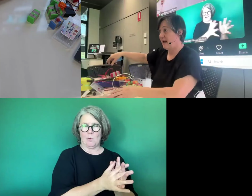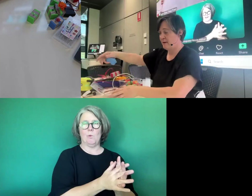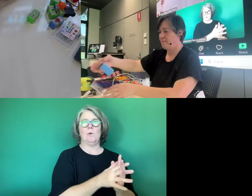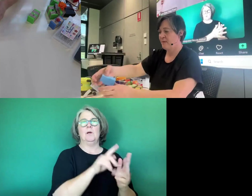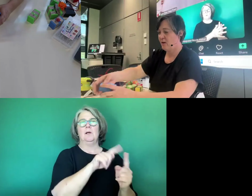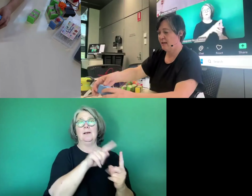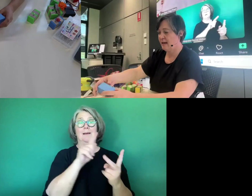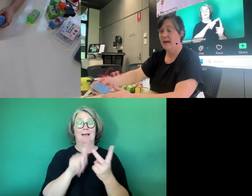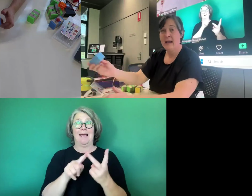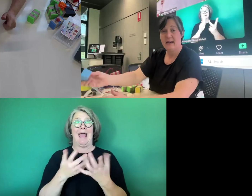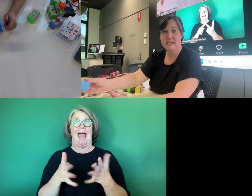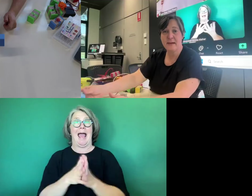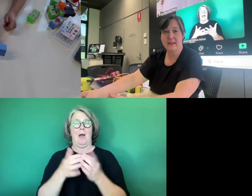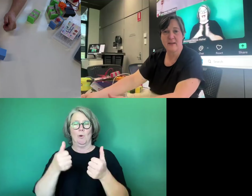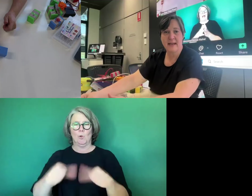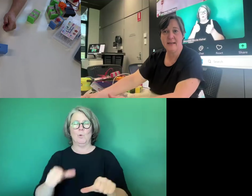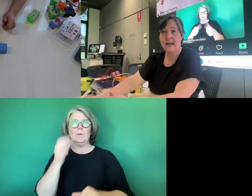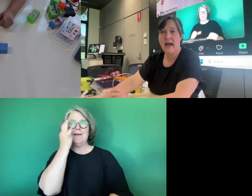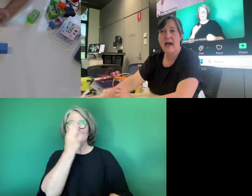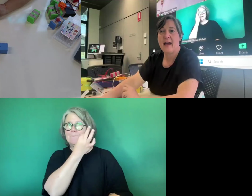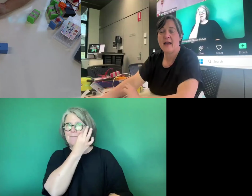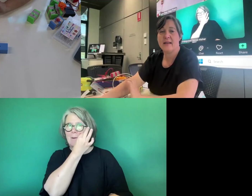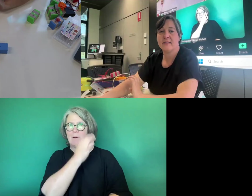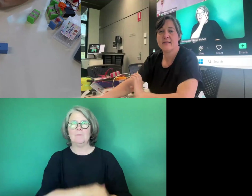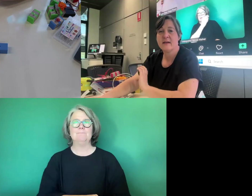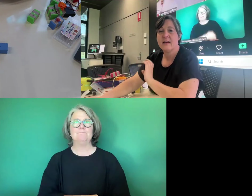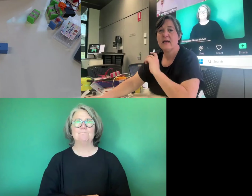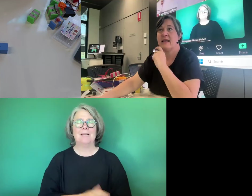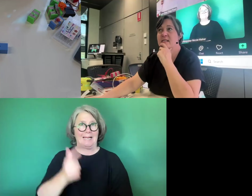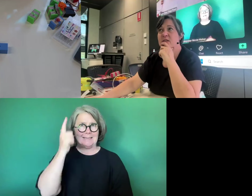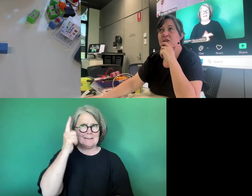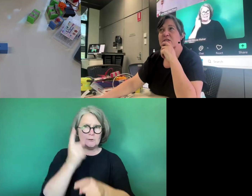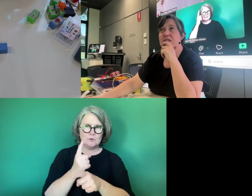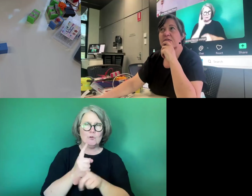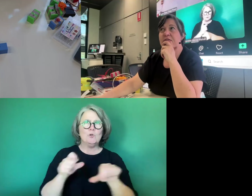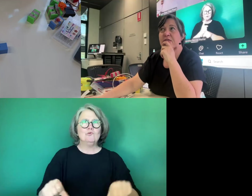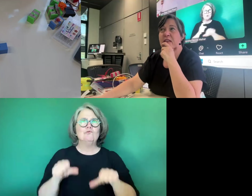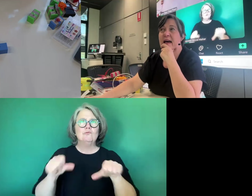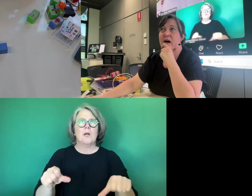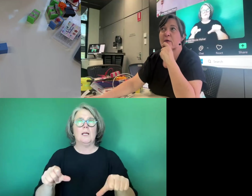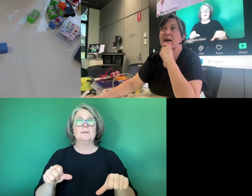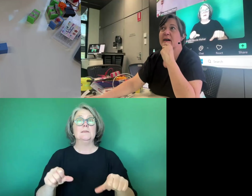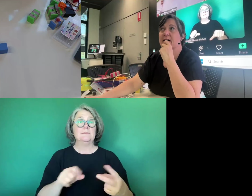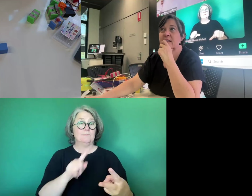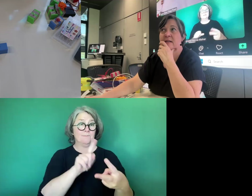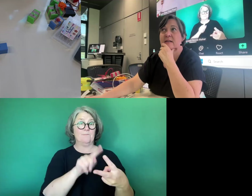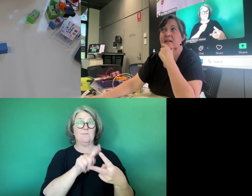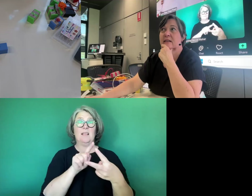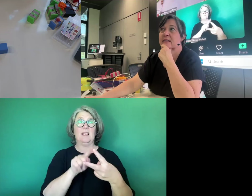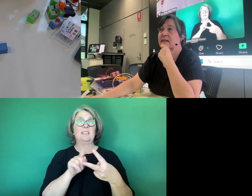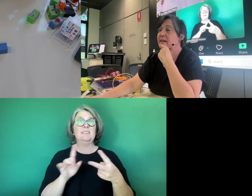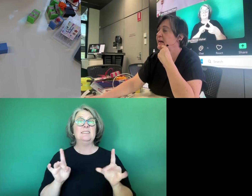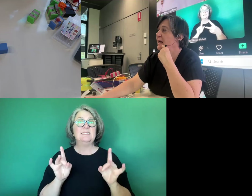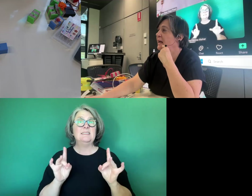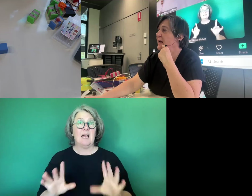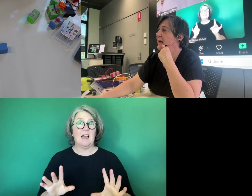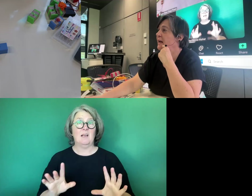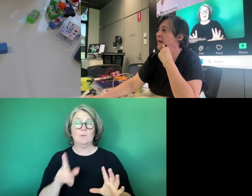the flower? Okay, let's make the fan and let's use the flower.